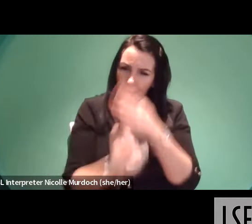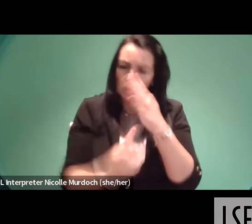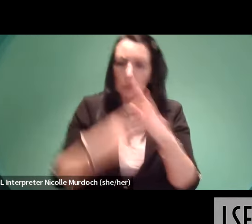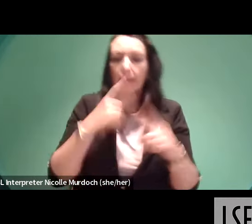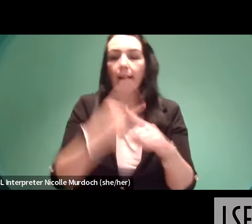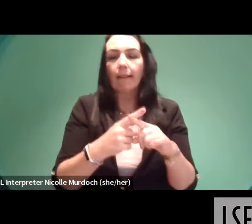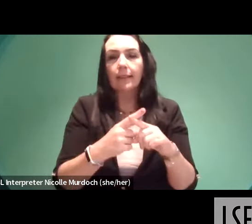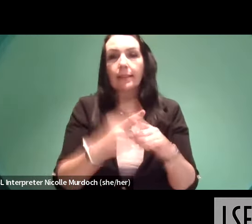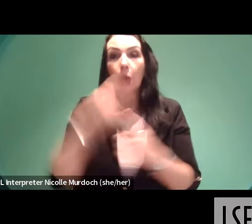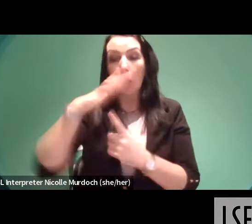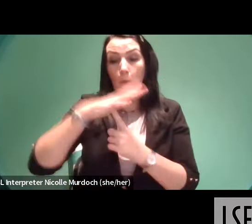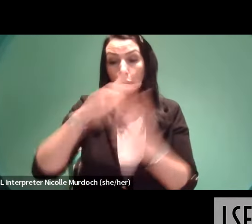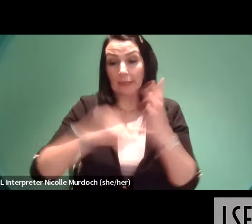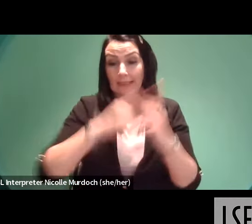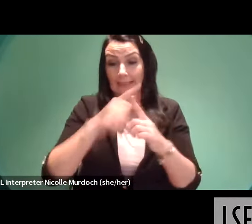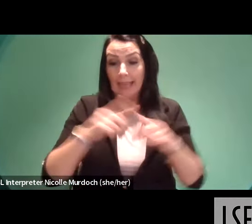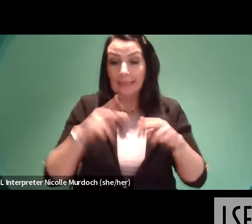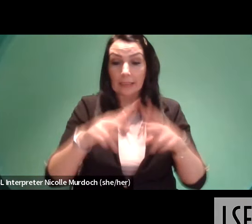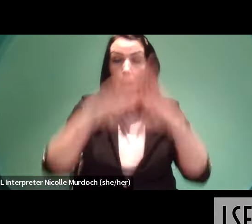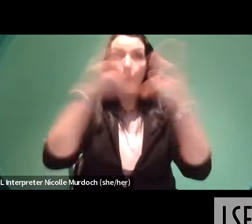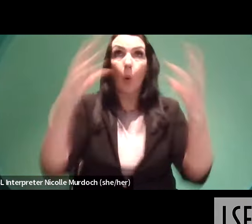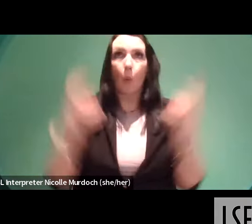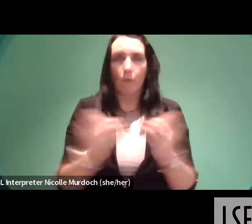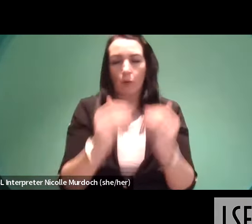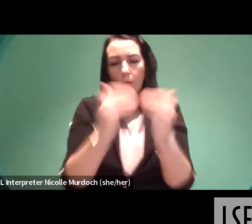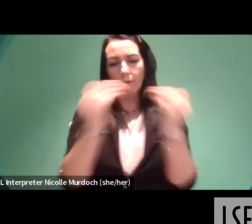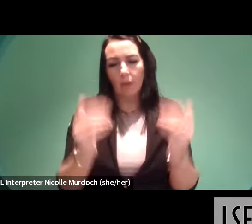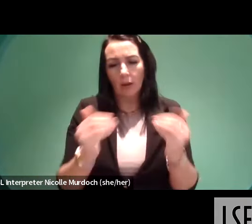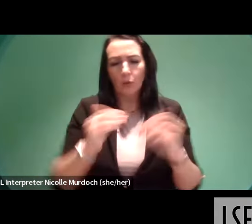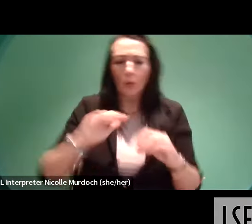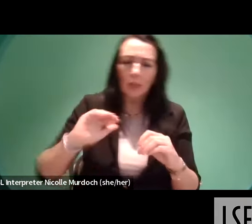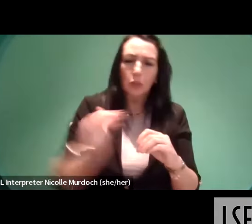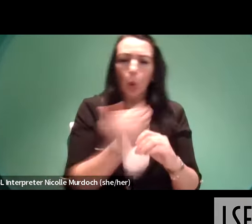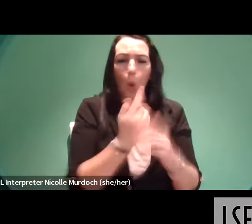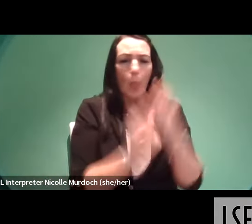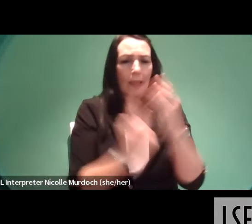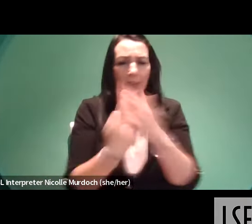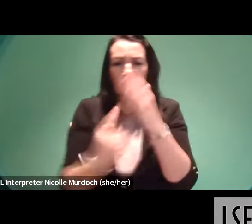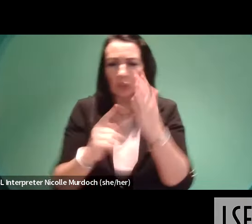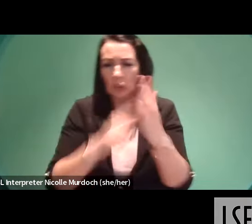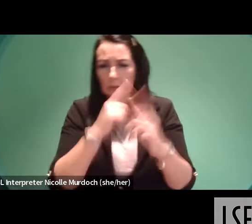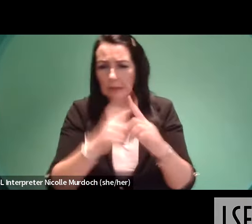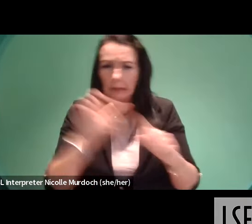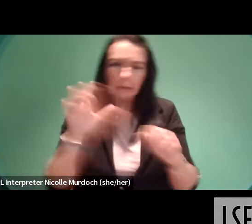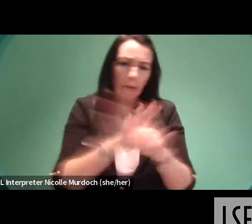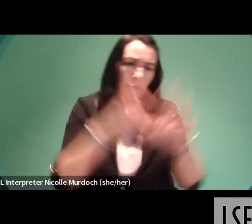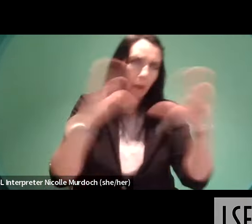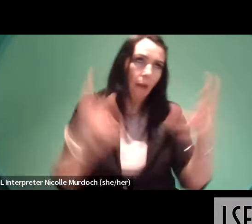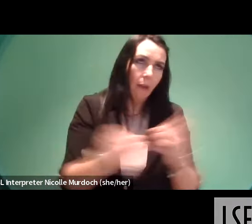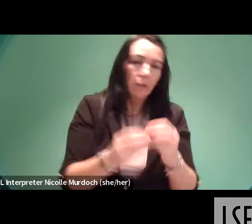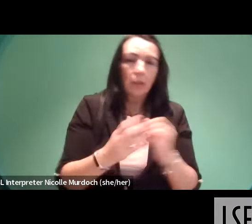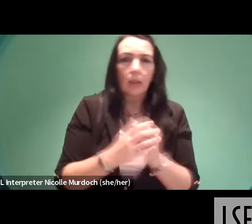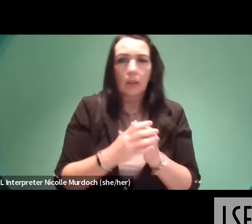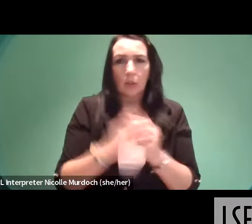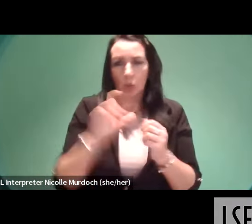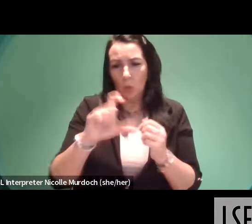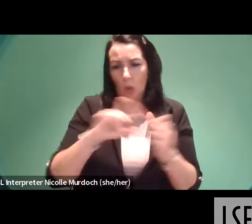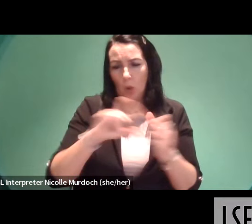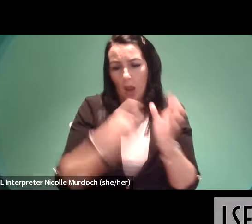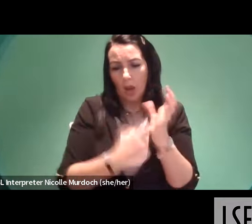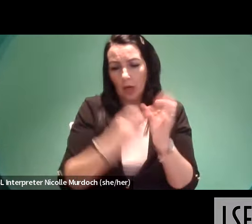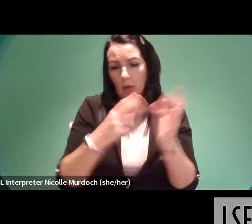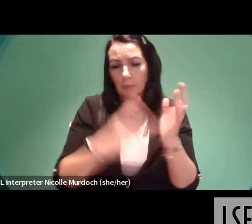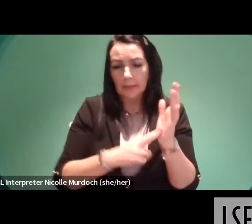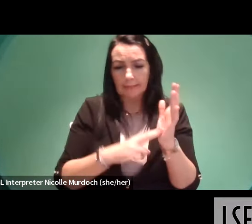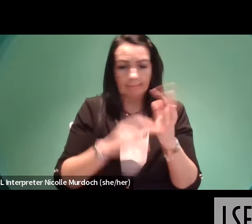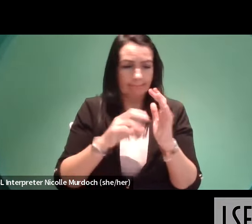that the tax system as a whole is fair, not that every individual tax does everything. So the fact that a carbon tax is